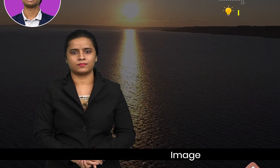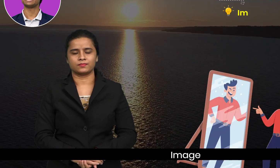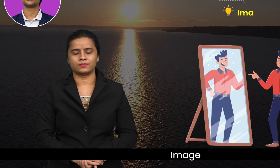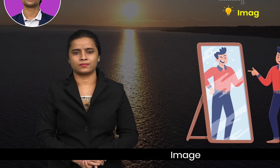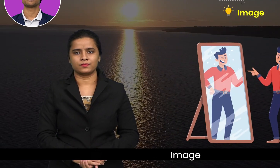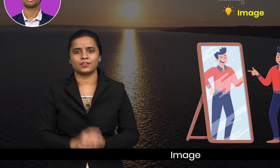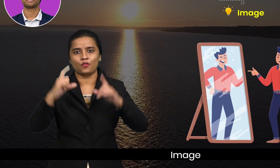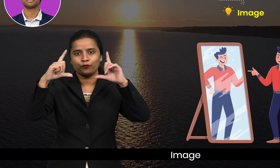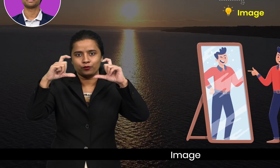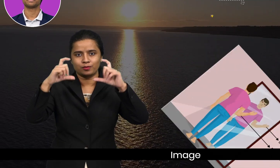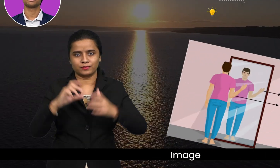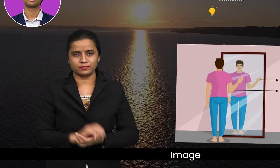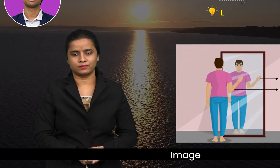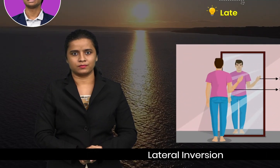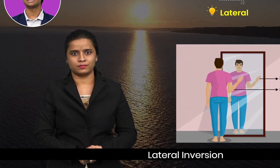image,